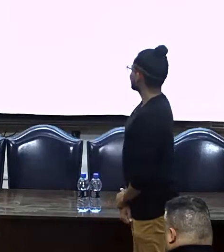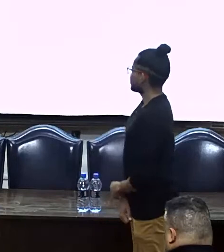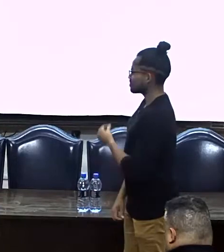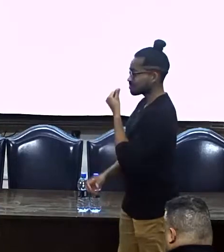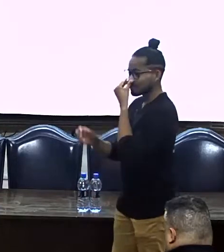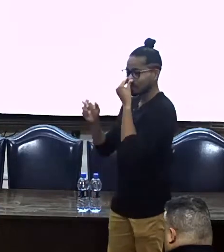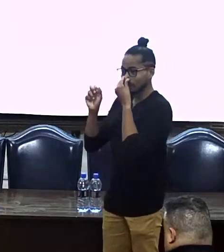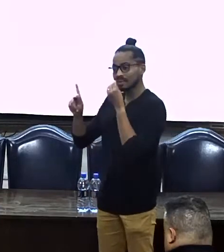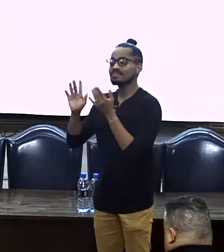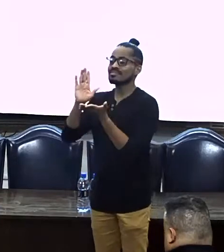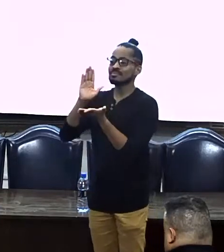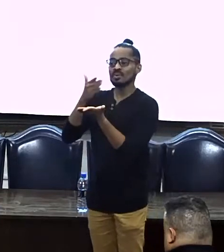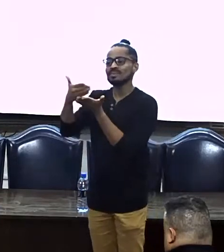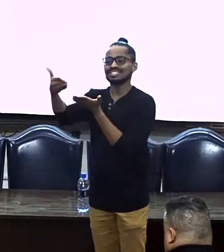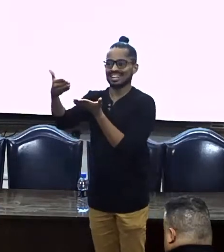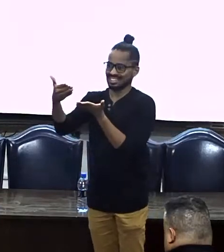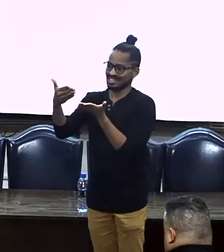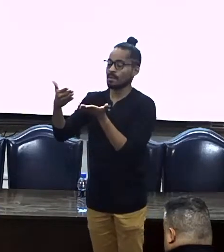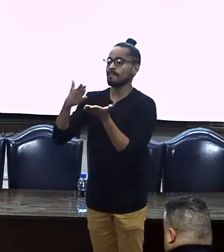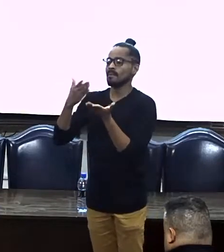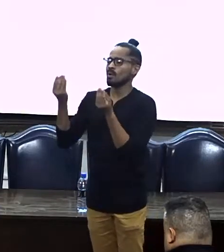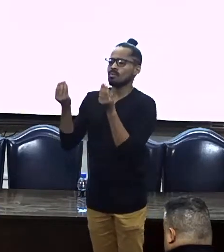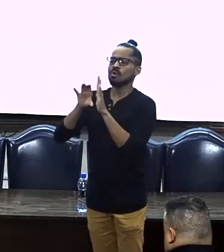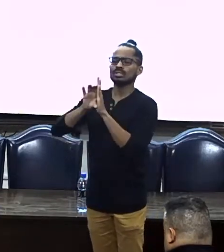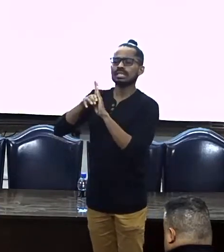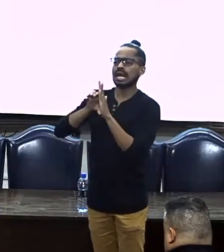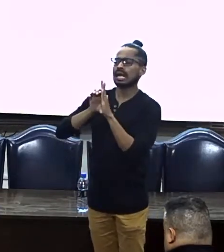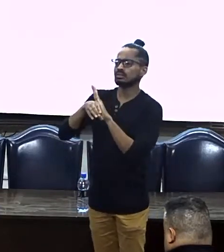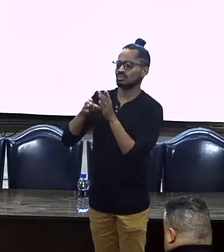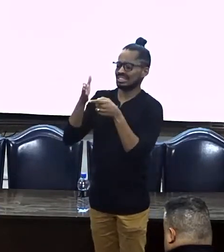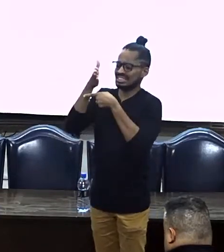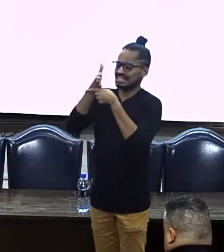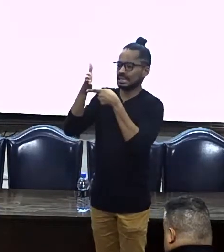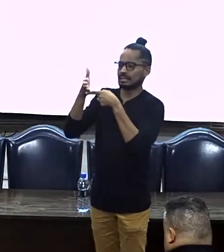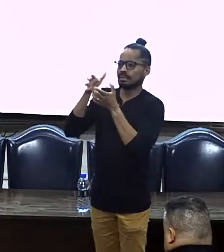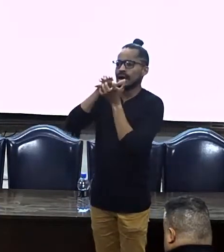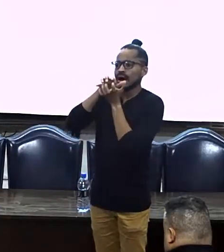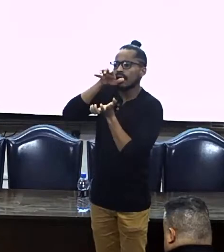Okay, so here's my definition of an articulatory syllable.